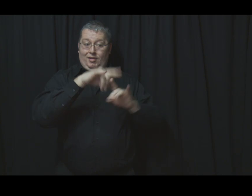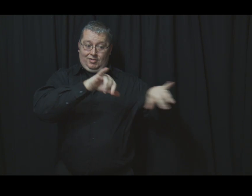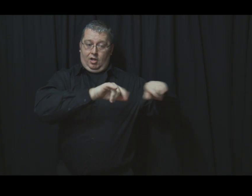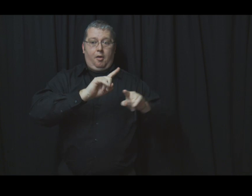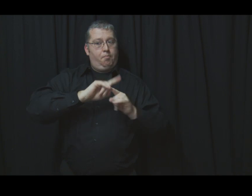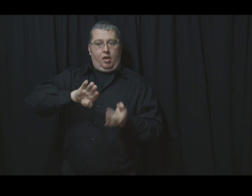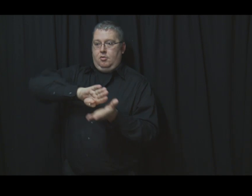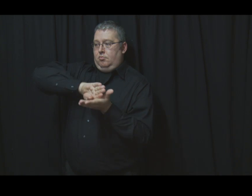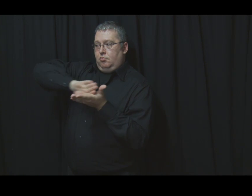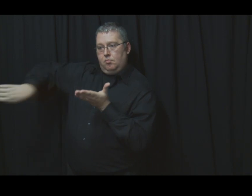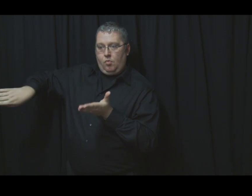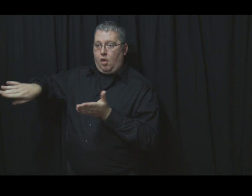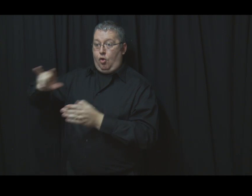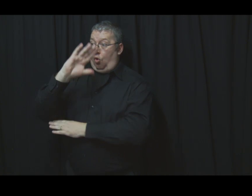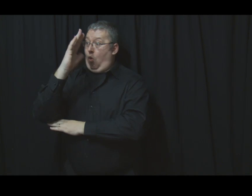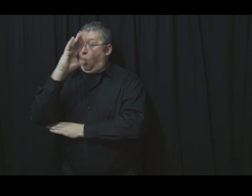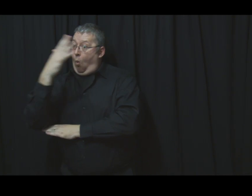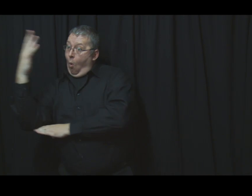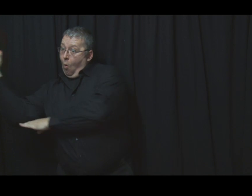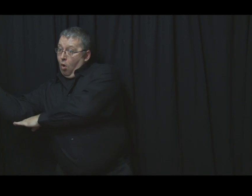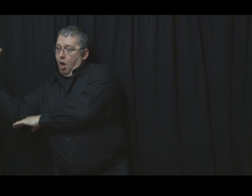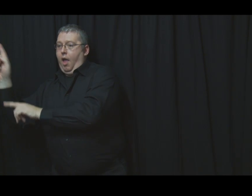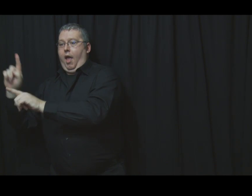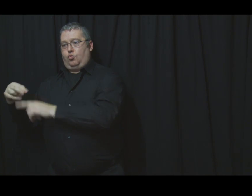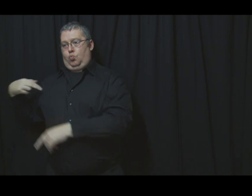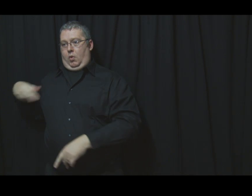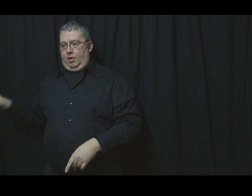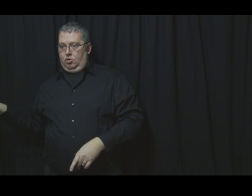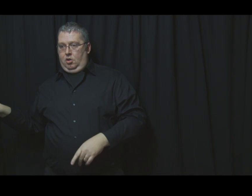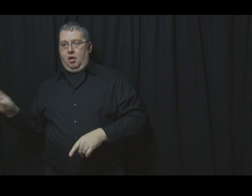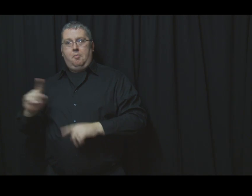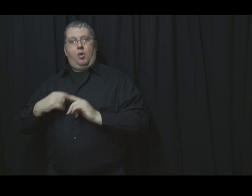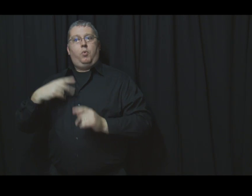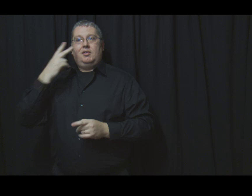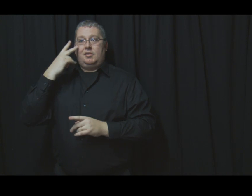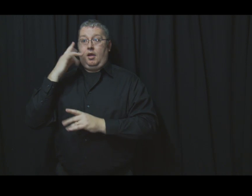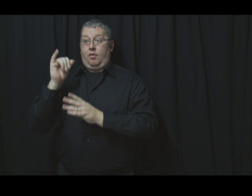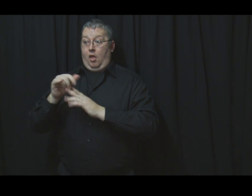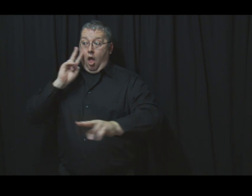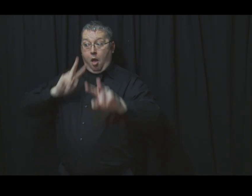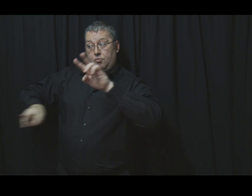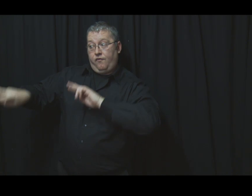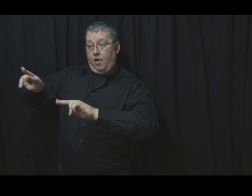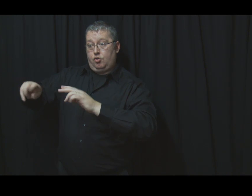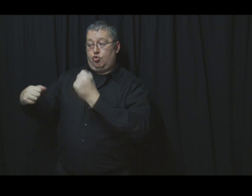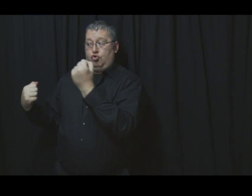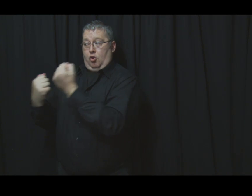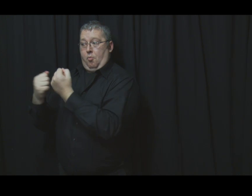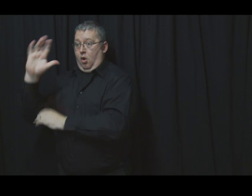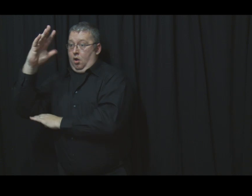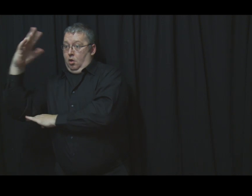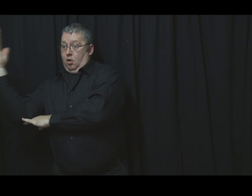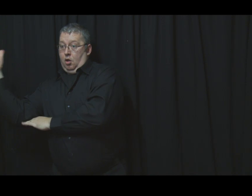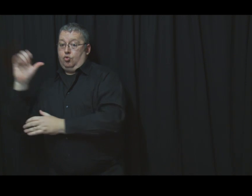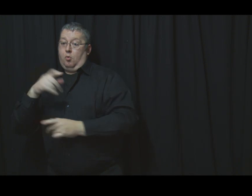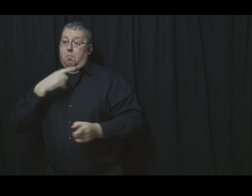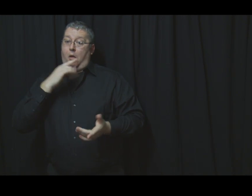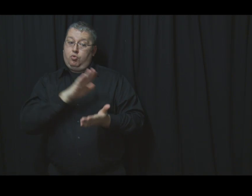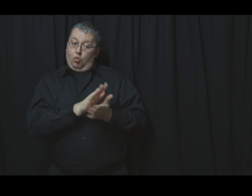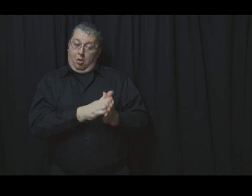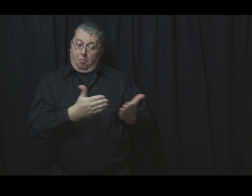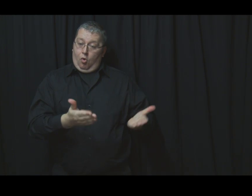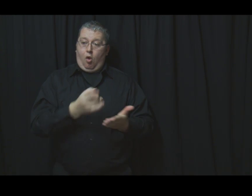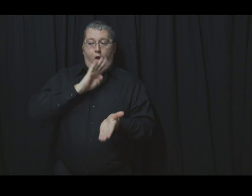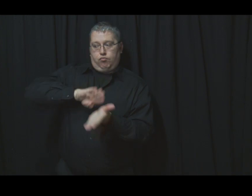orchard as religion. But observational science confirms the creation orchard. So public school textbooks are rejecting observational science and